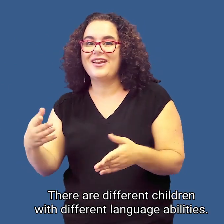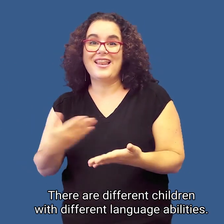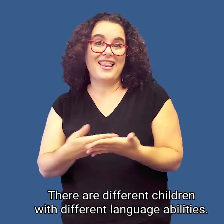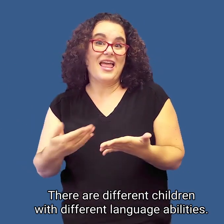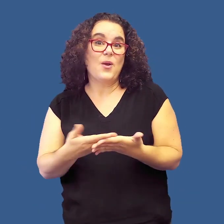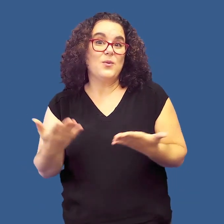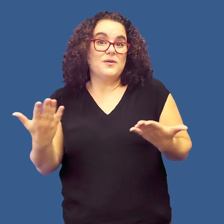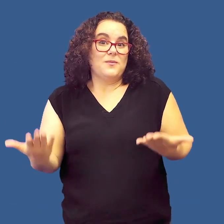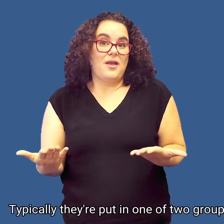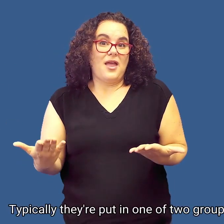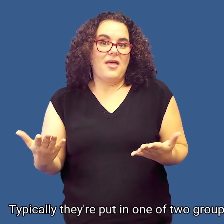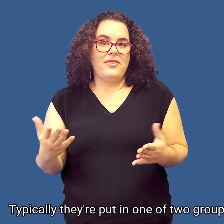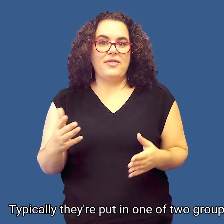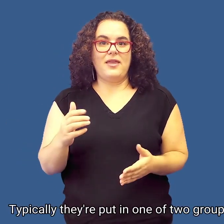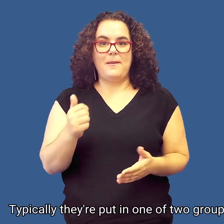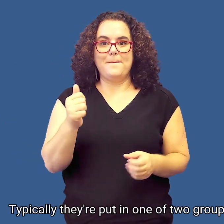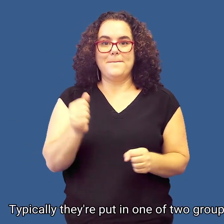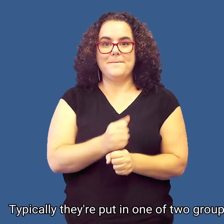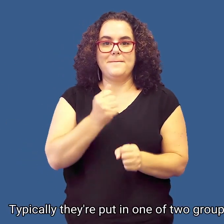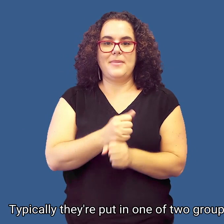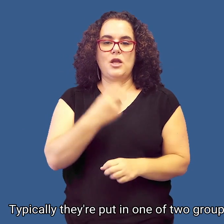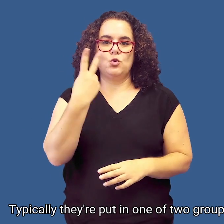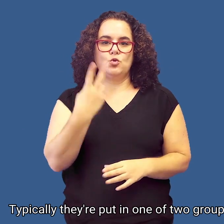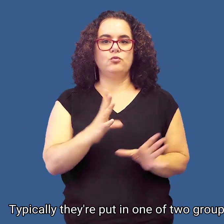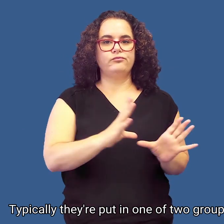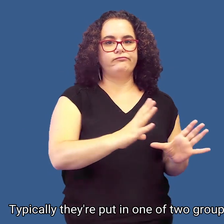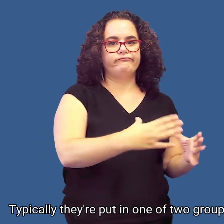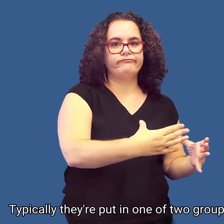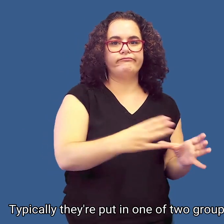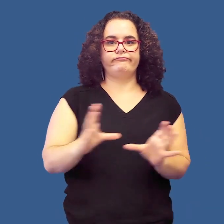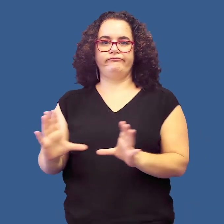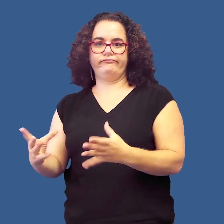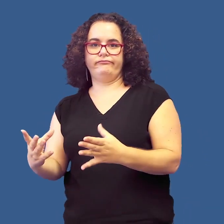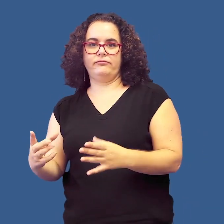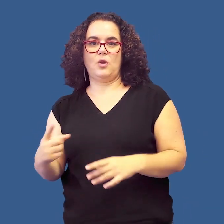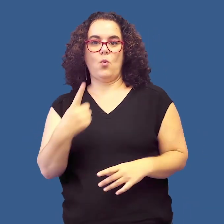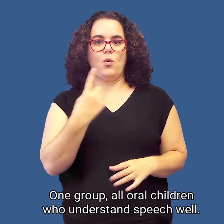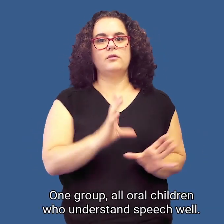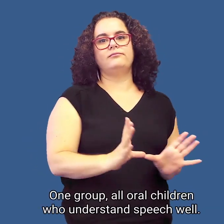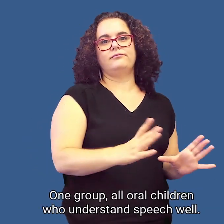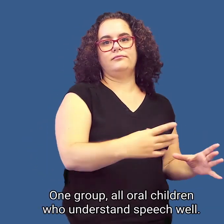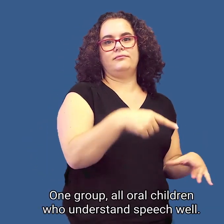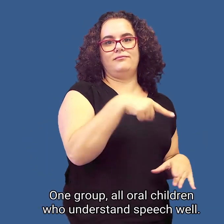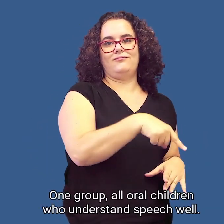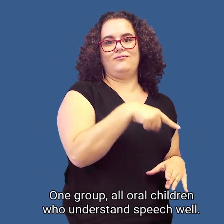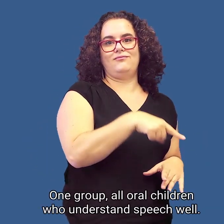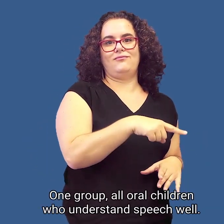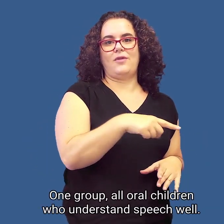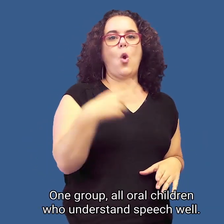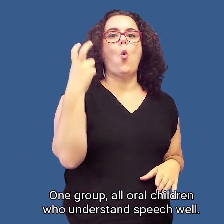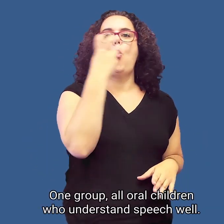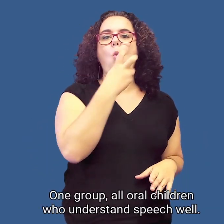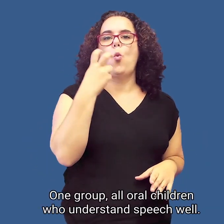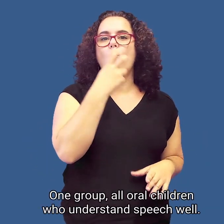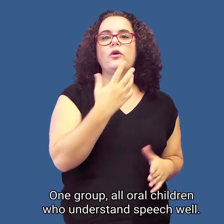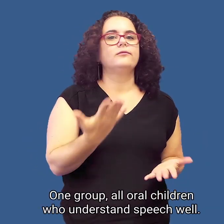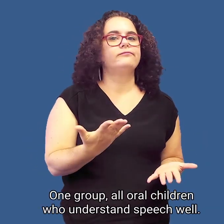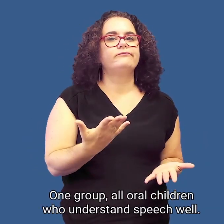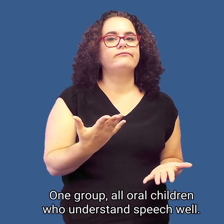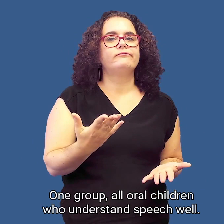abilities. Typically, they're put in one of two groups. One group, all oral children who understand